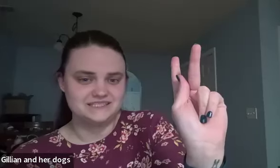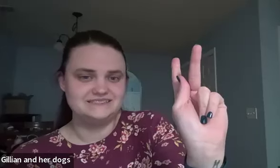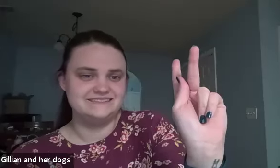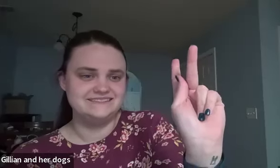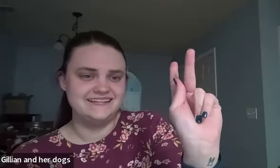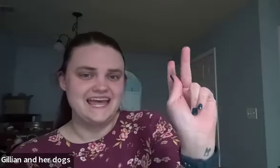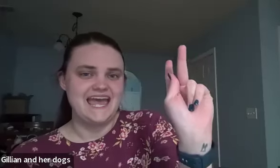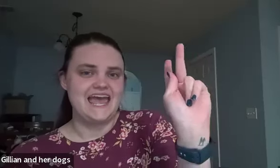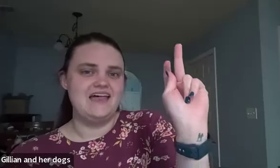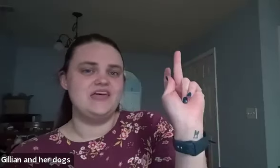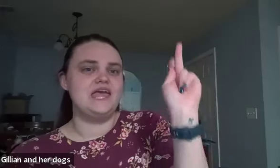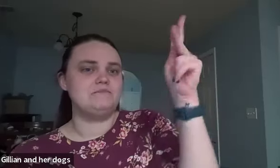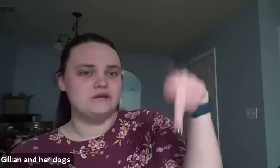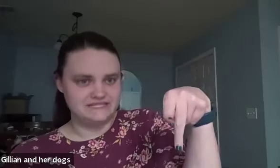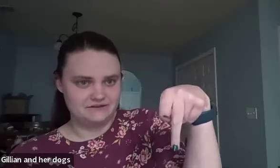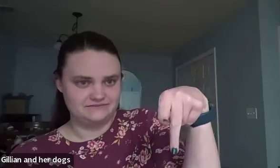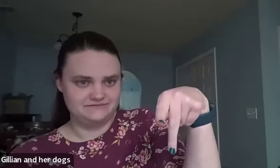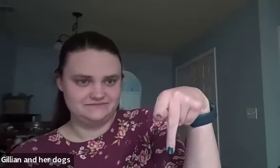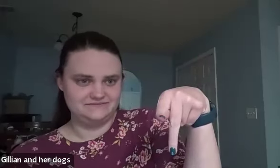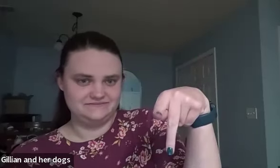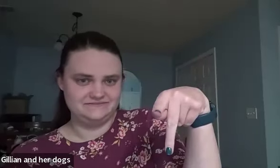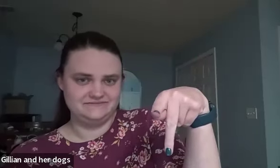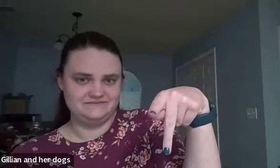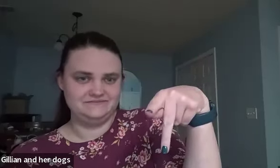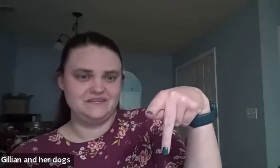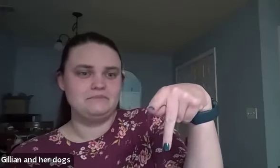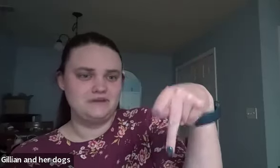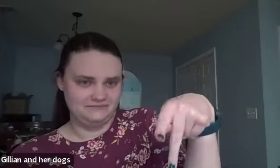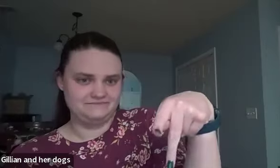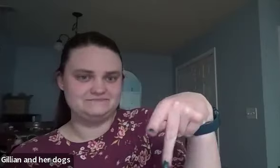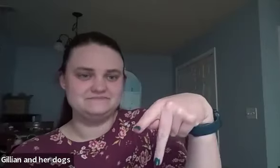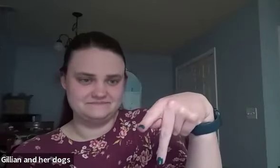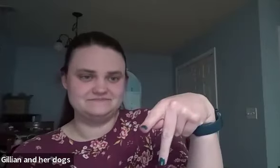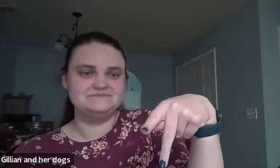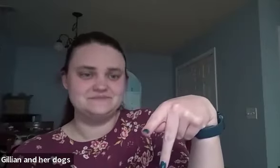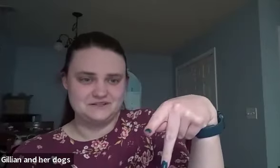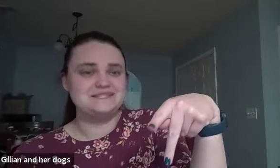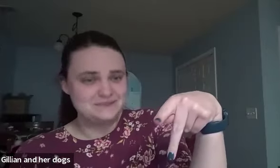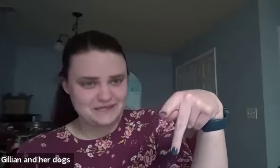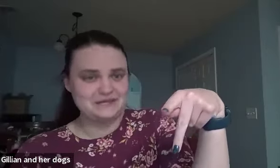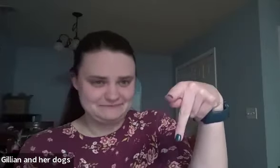position and then bring it down. P. So this is P.